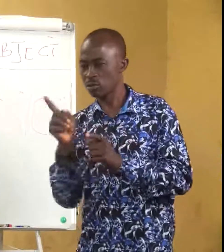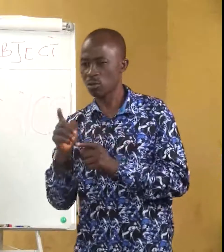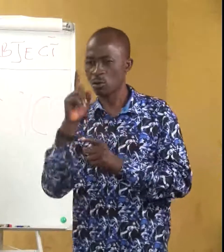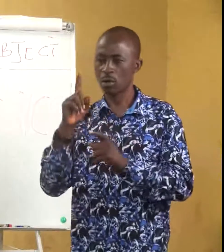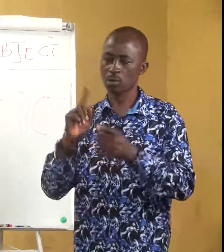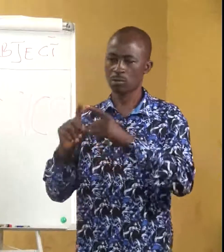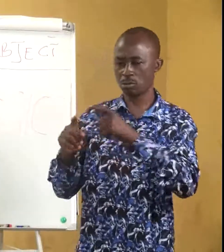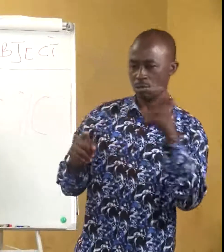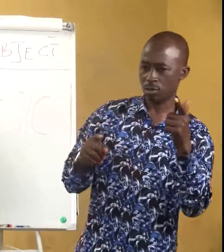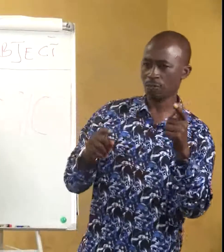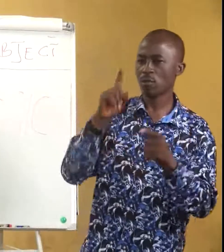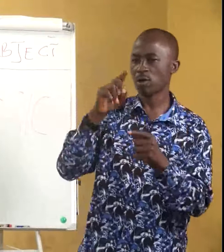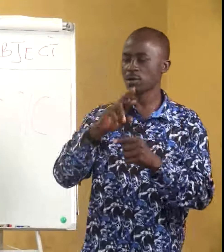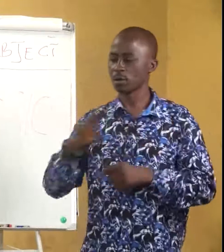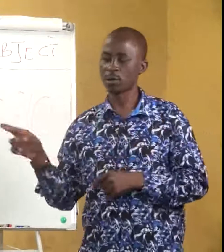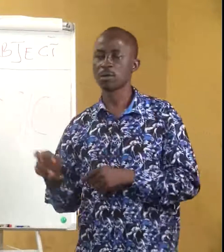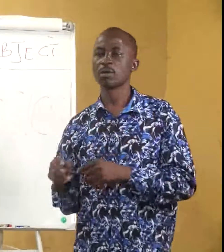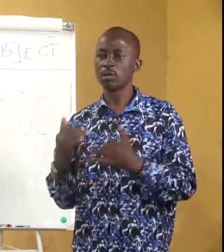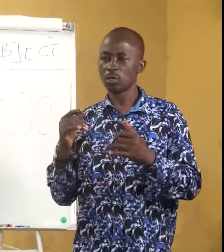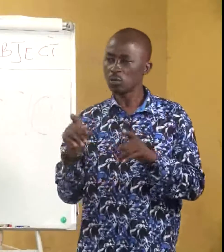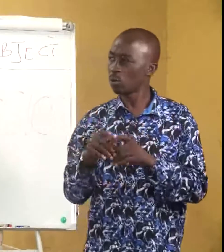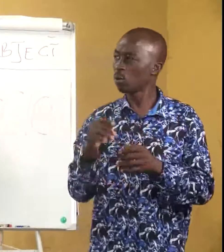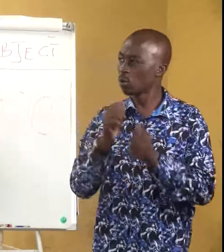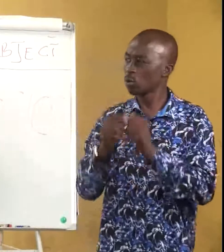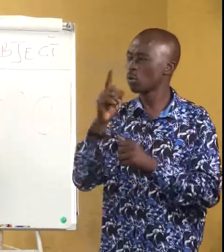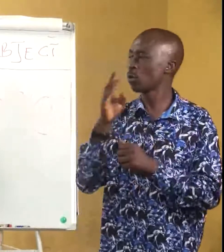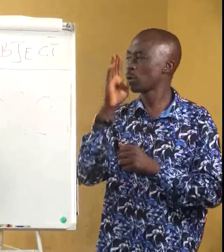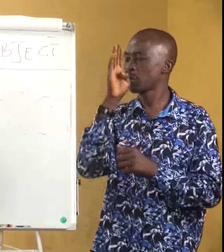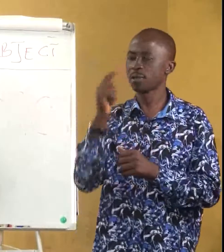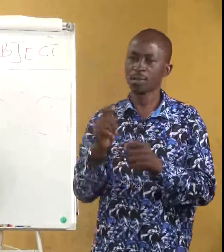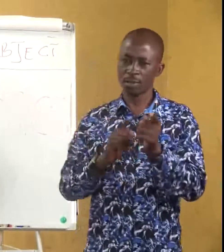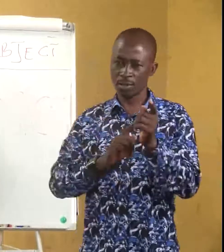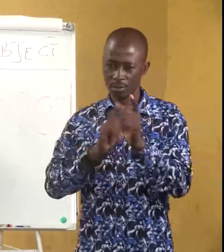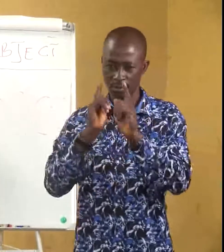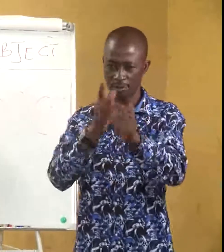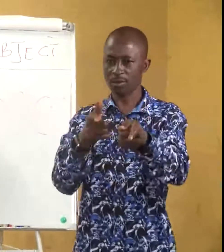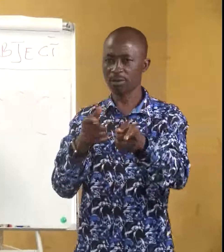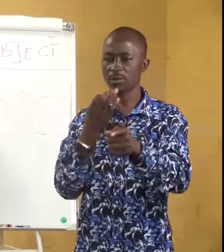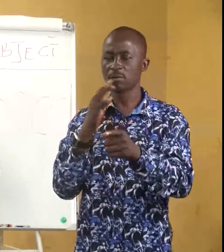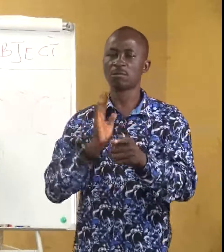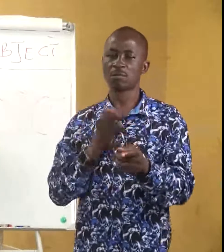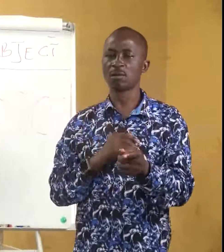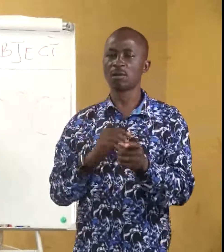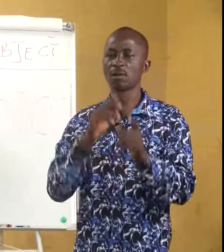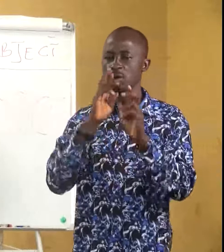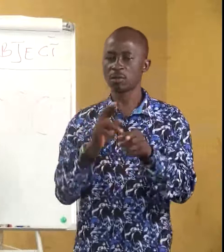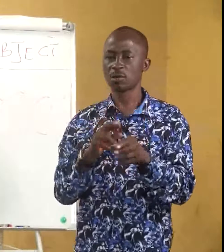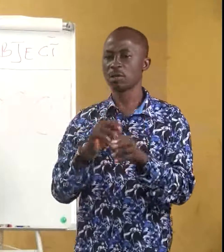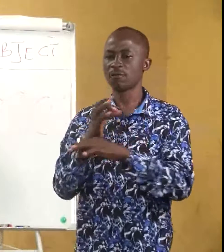the right. So which one will be the direction of our resultant field? It will be the direction